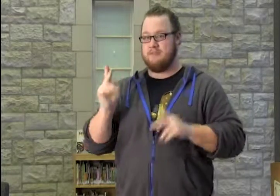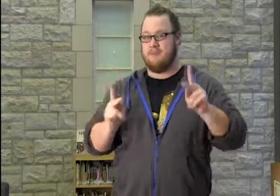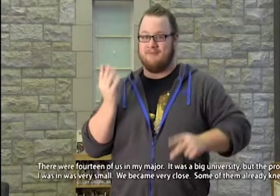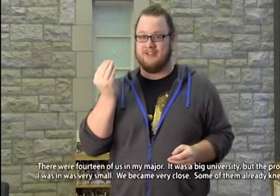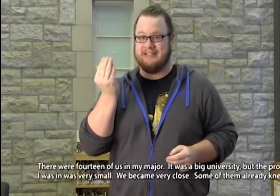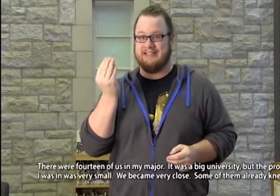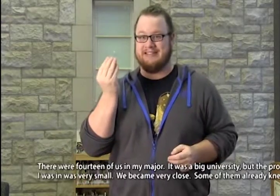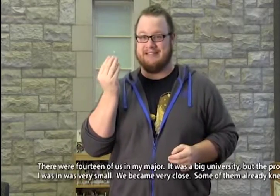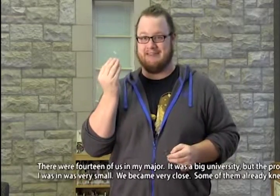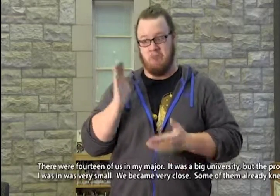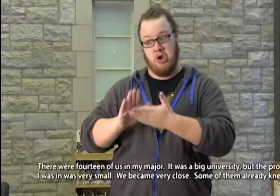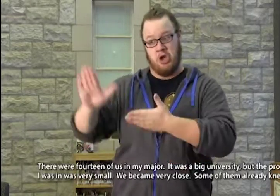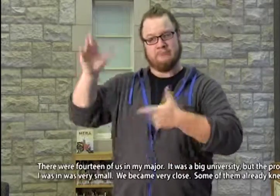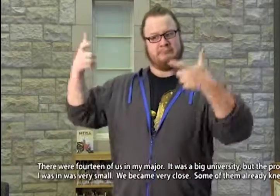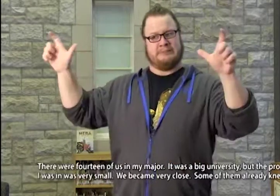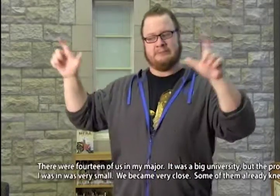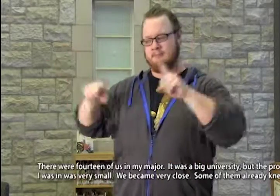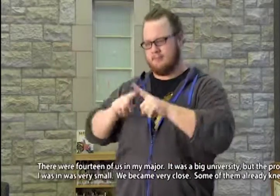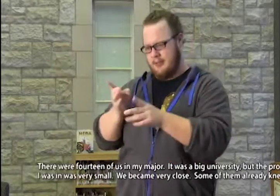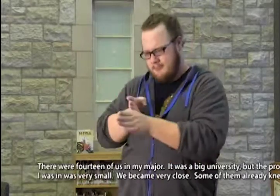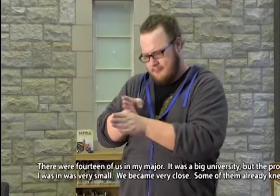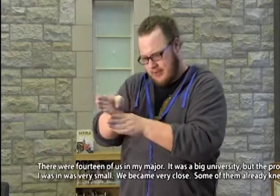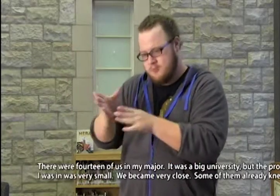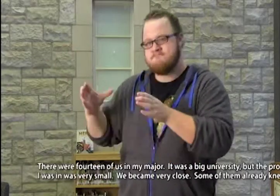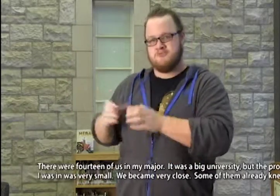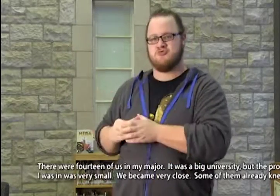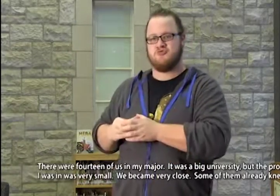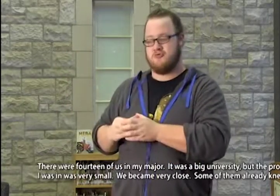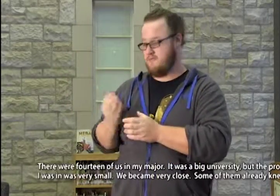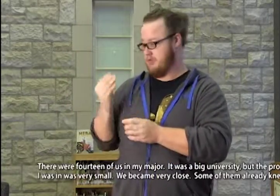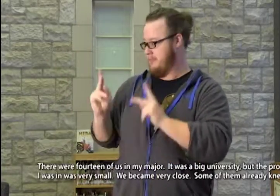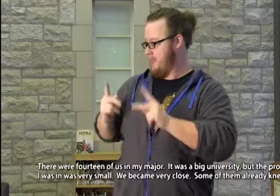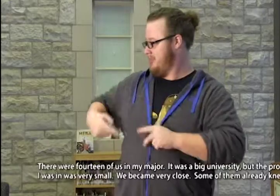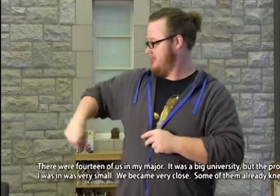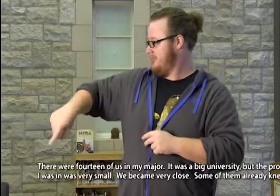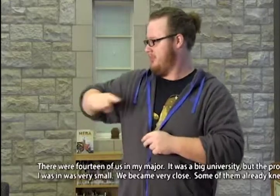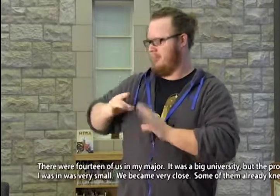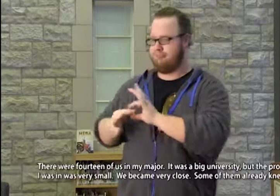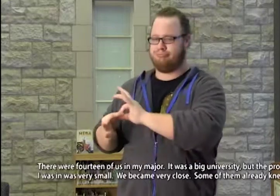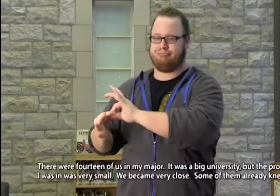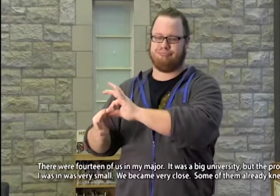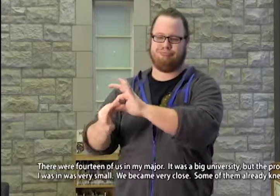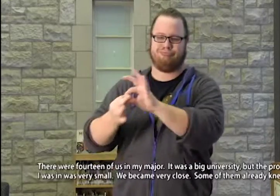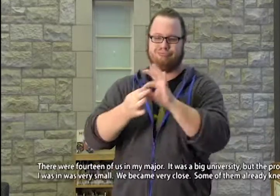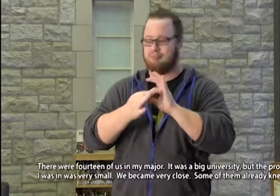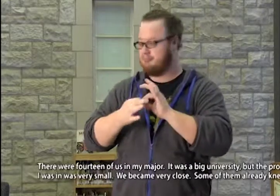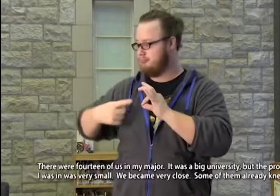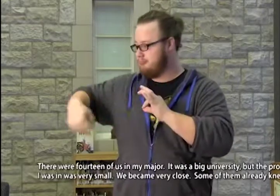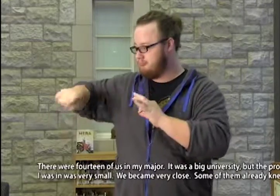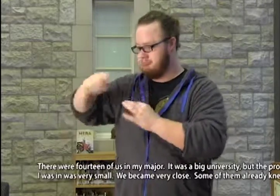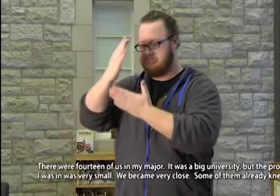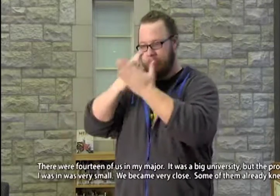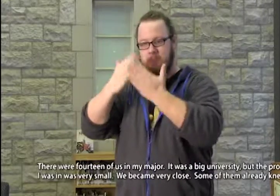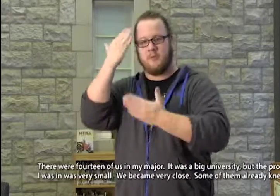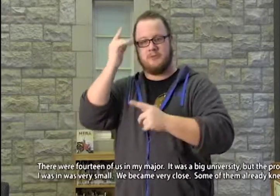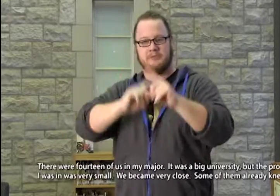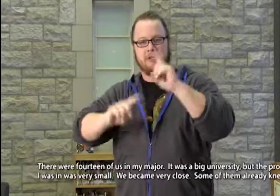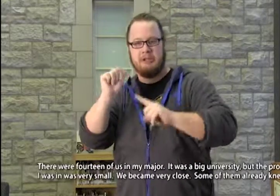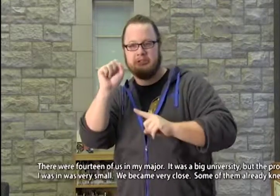There were 14 of us in my major. It was a big university, but the program I was in was very small, and we became very close. Some of them